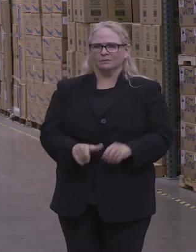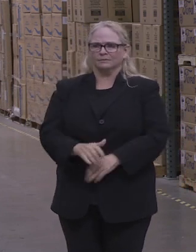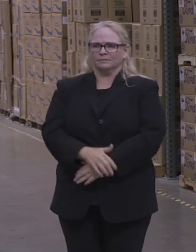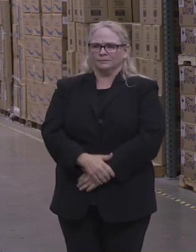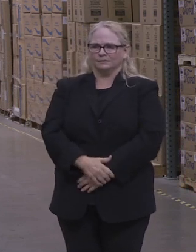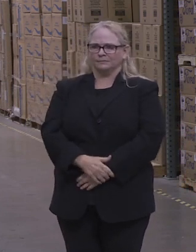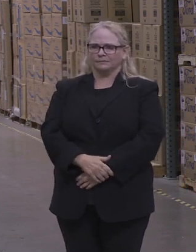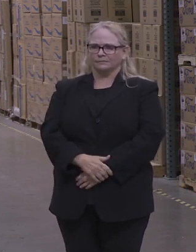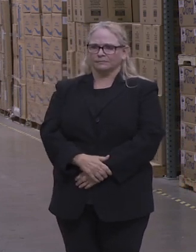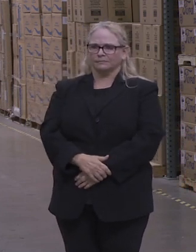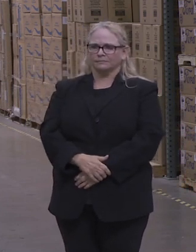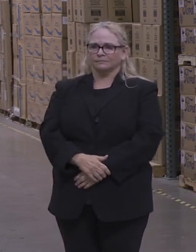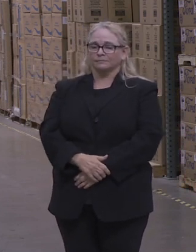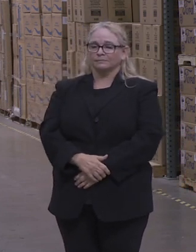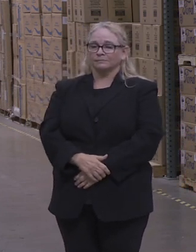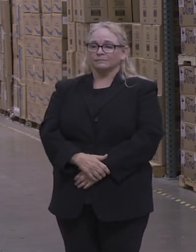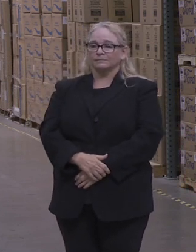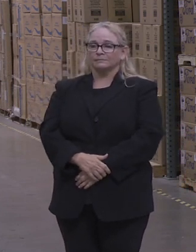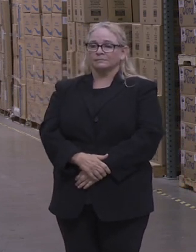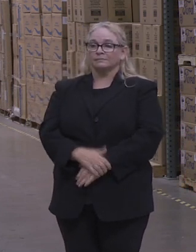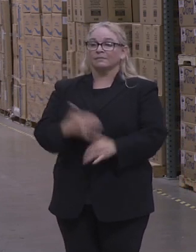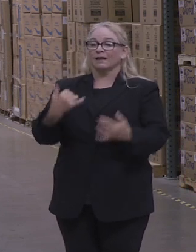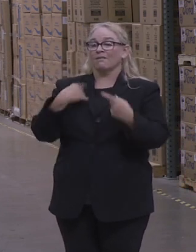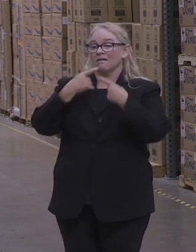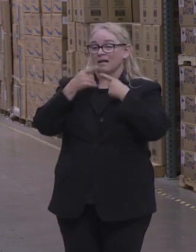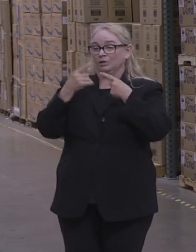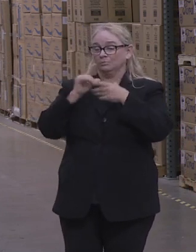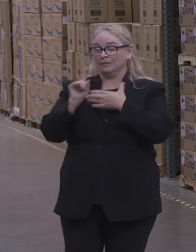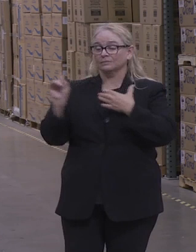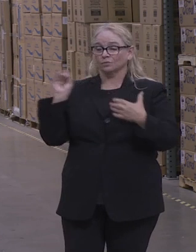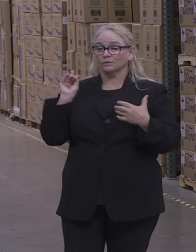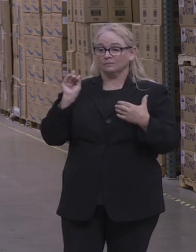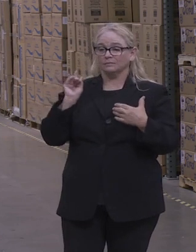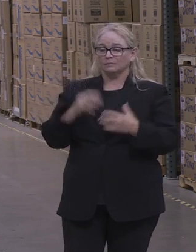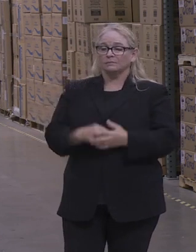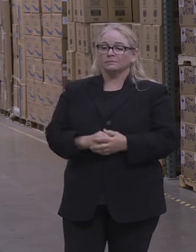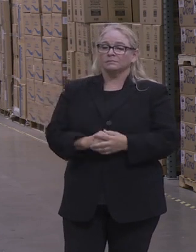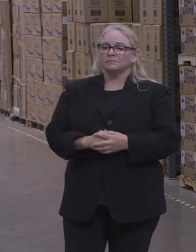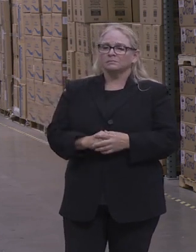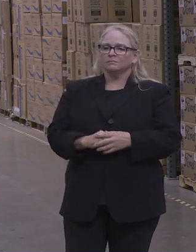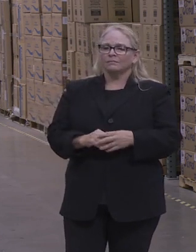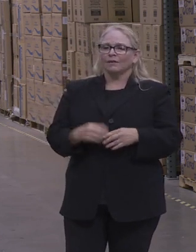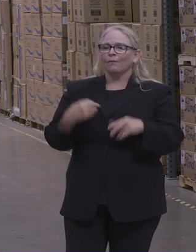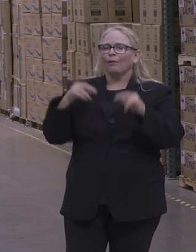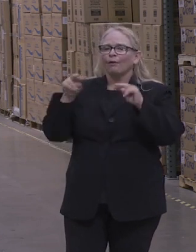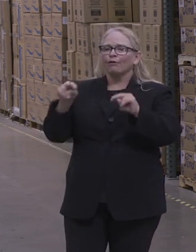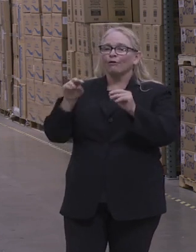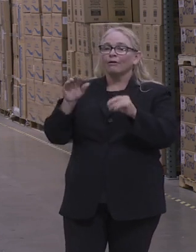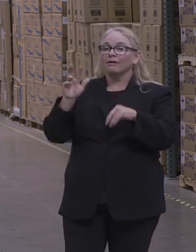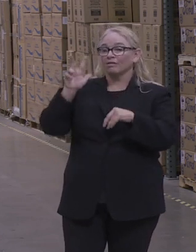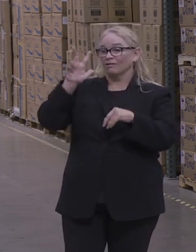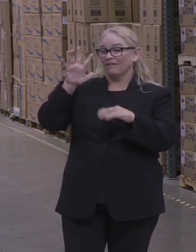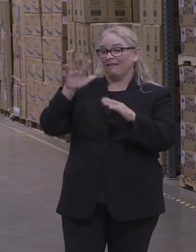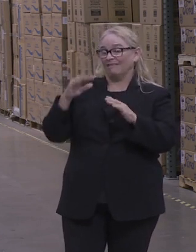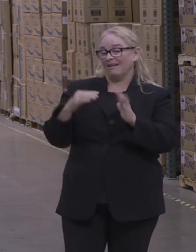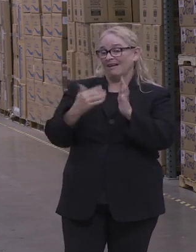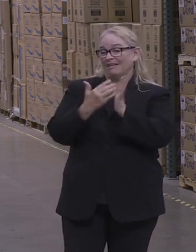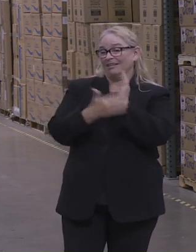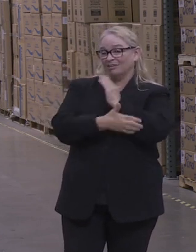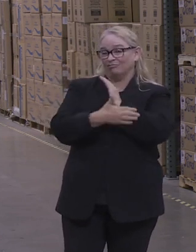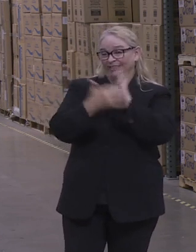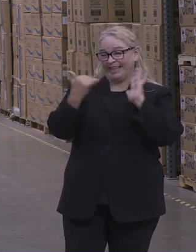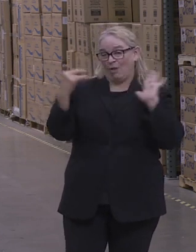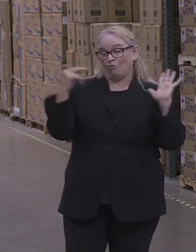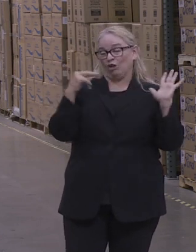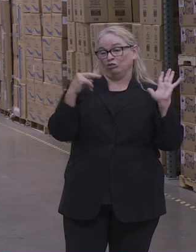efforts to look at these 35 counties out of our 58 counties and